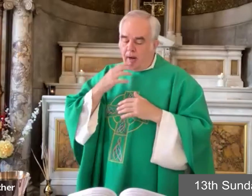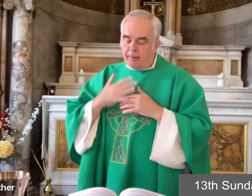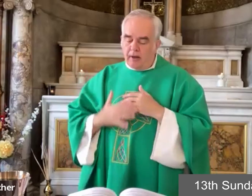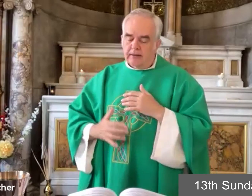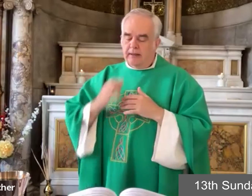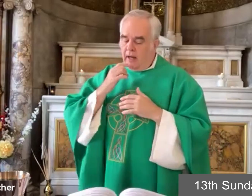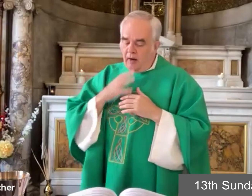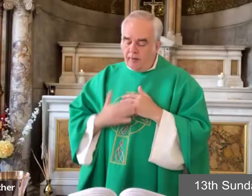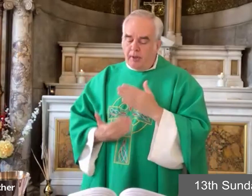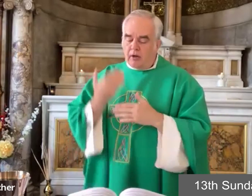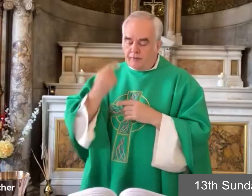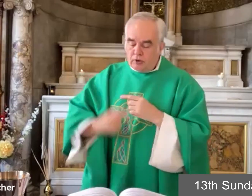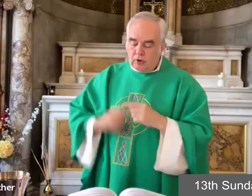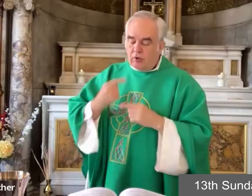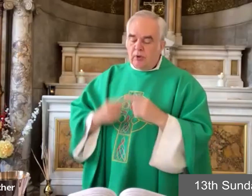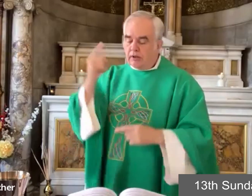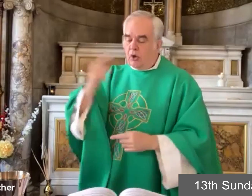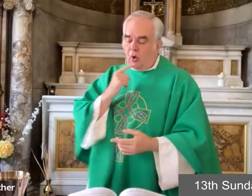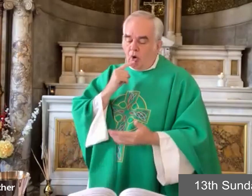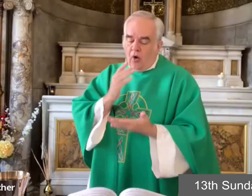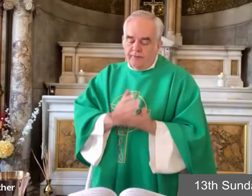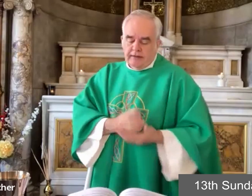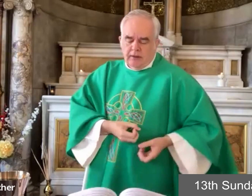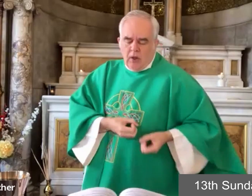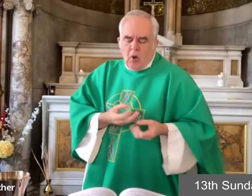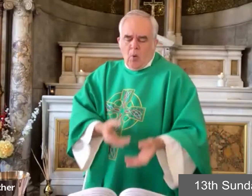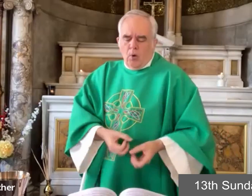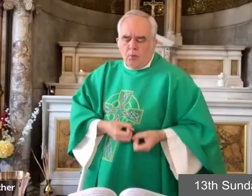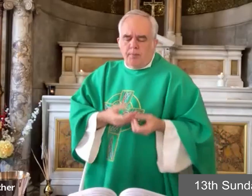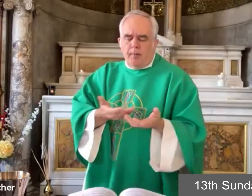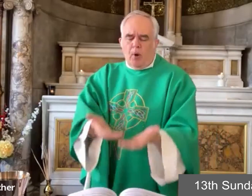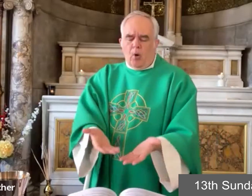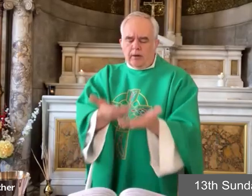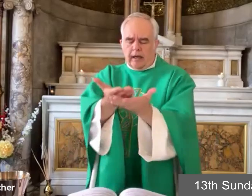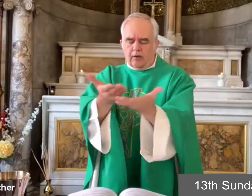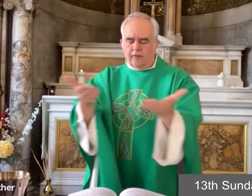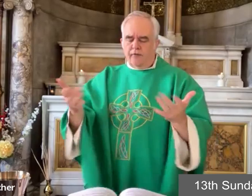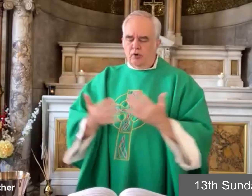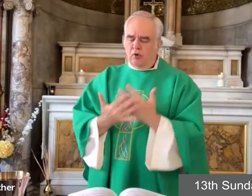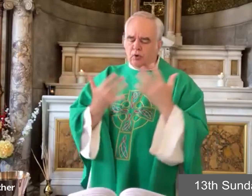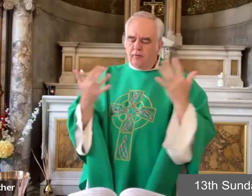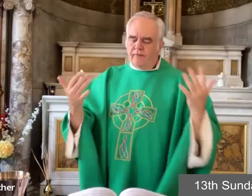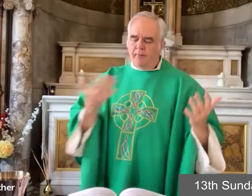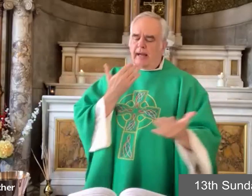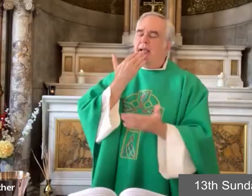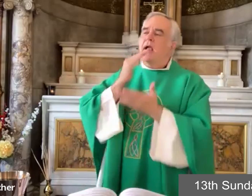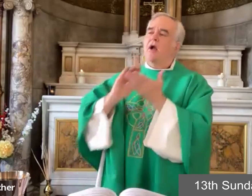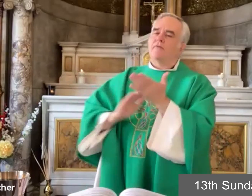my blood, the blood of the new eternal covenant, which will be poured out for you and for many for